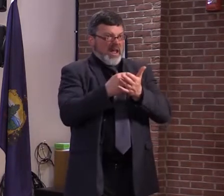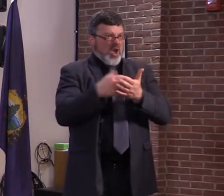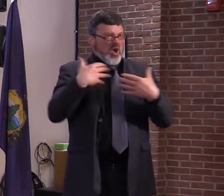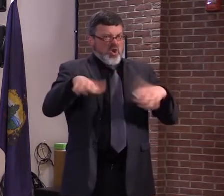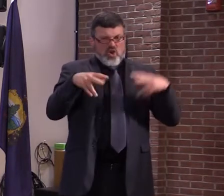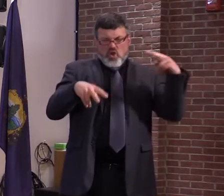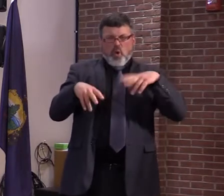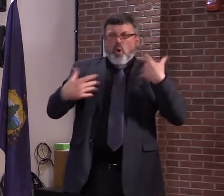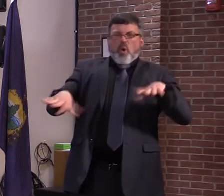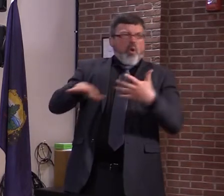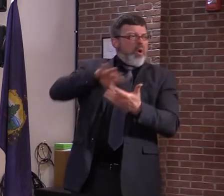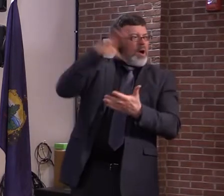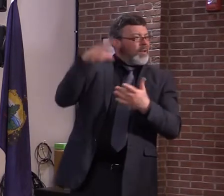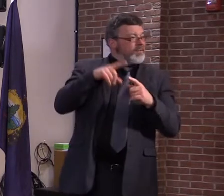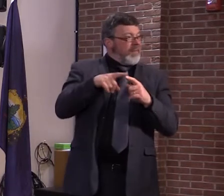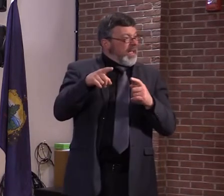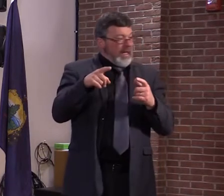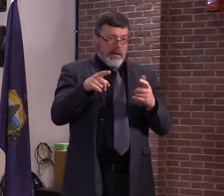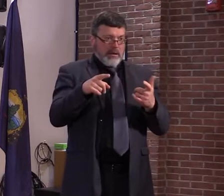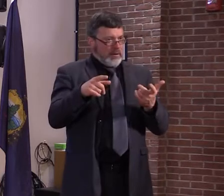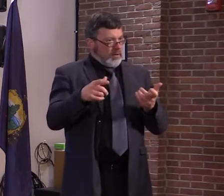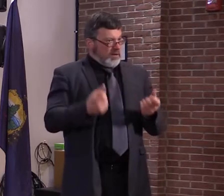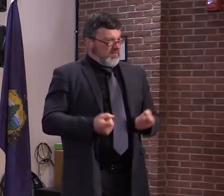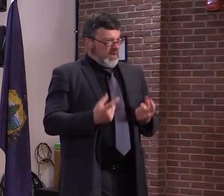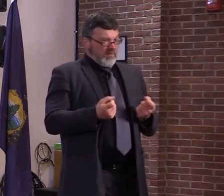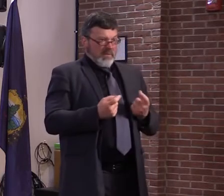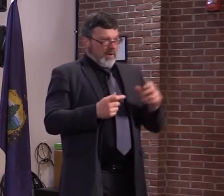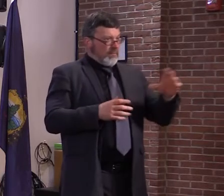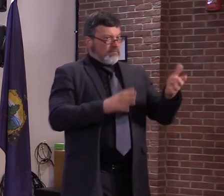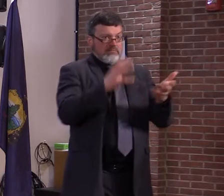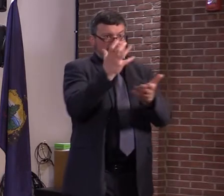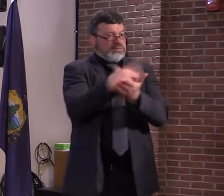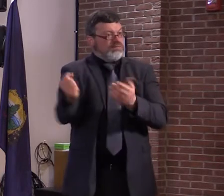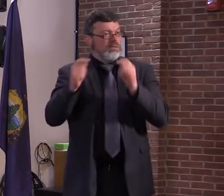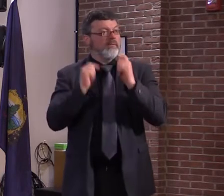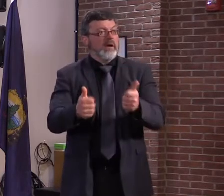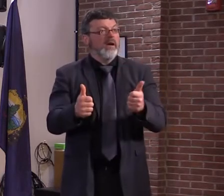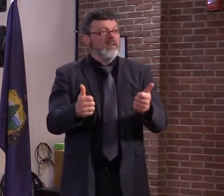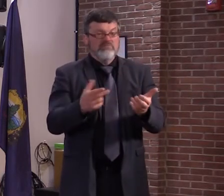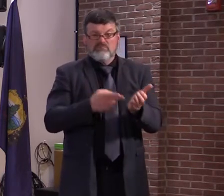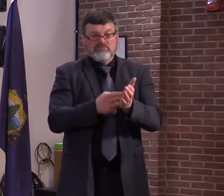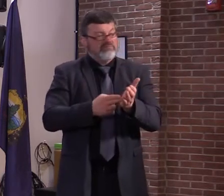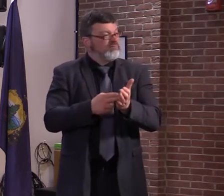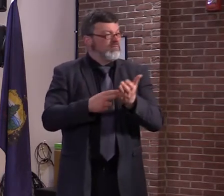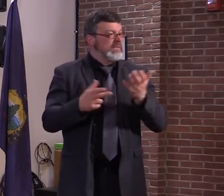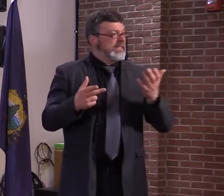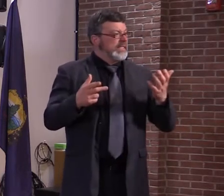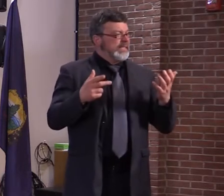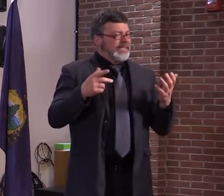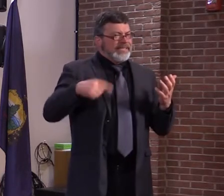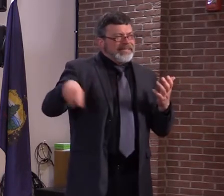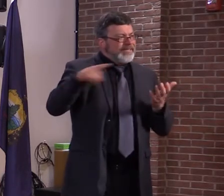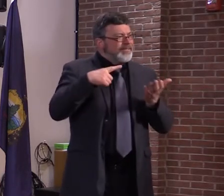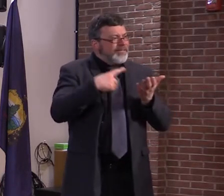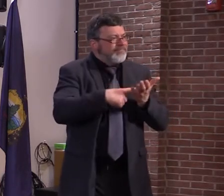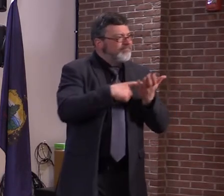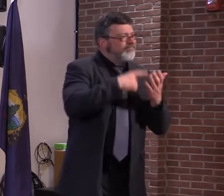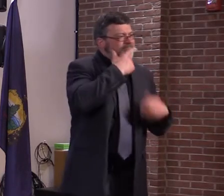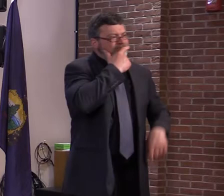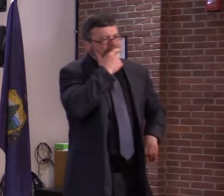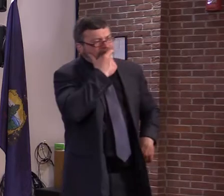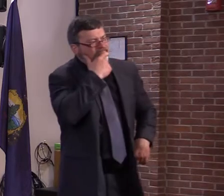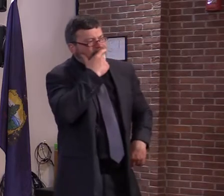spent very quickly. So someone, and as a group of us, I think, they have to look at this from